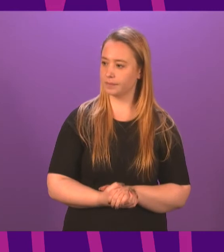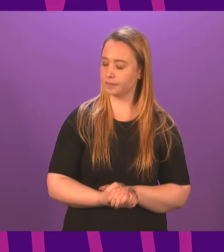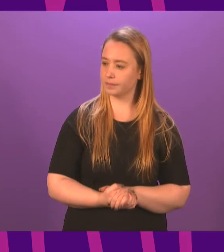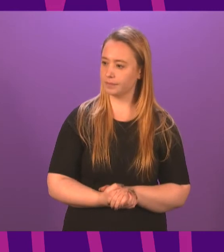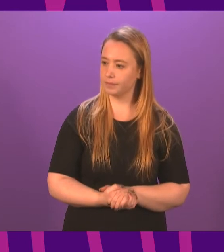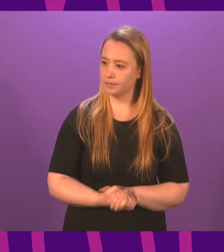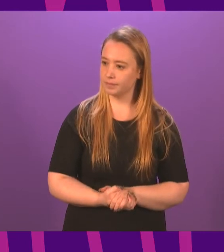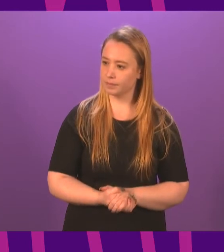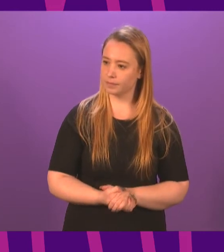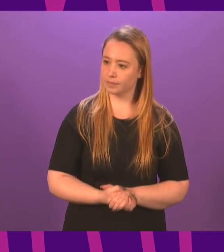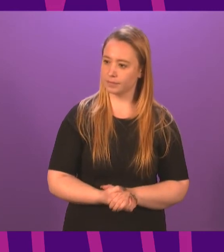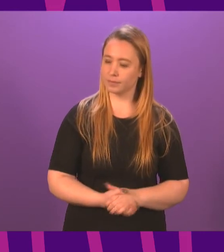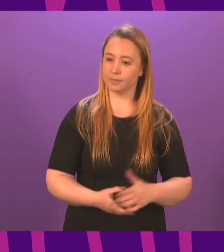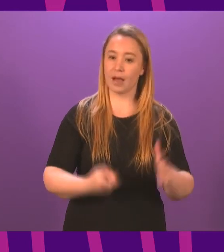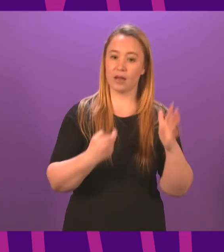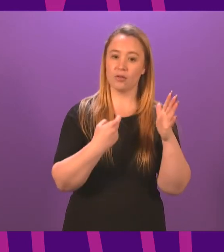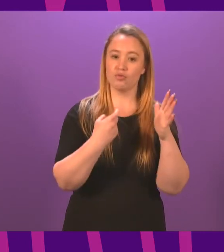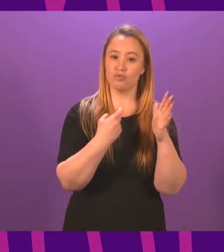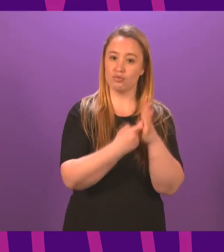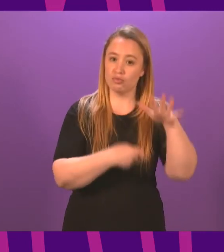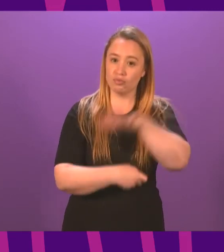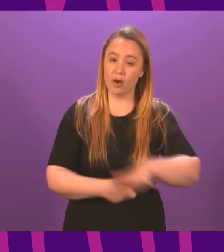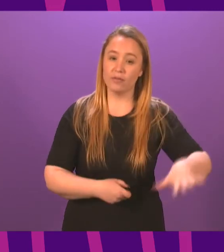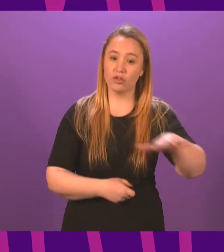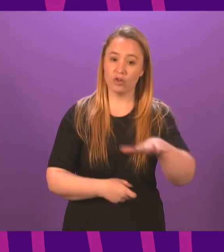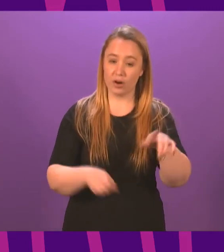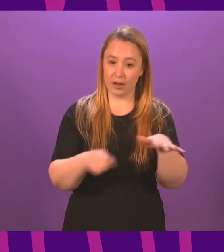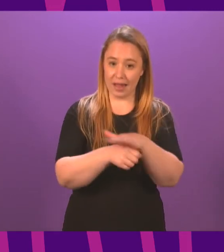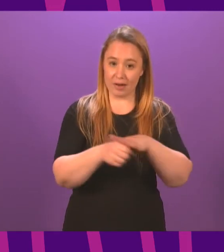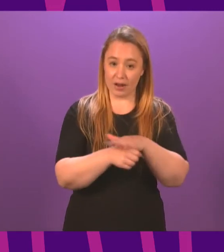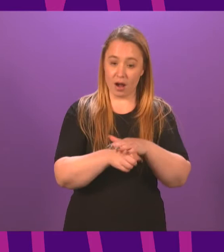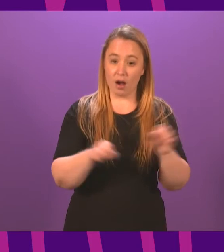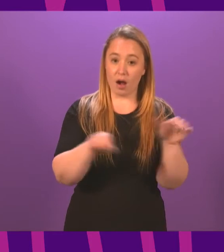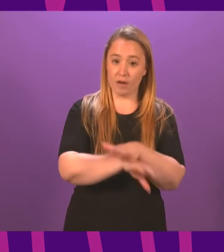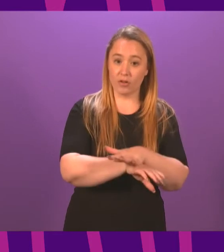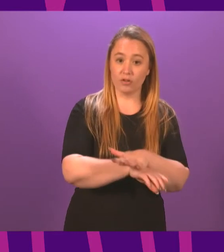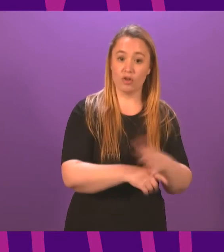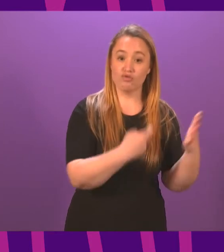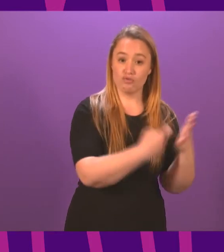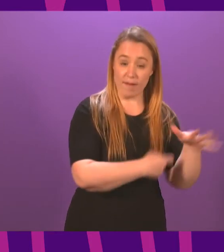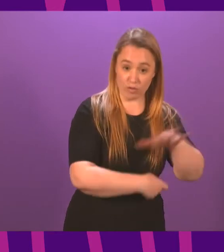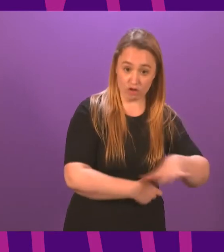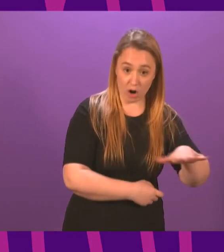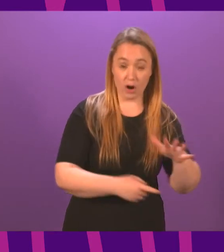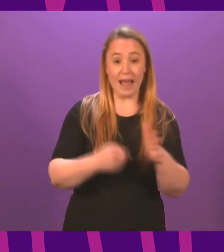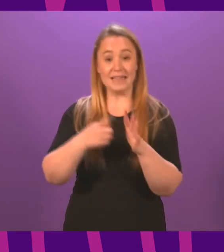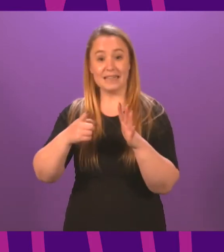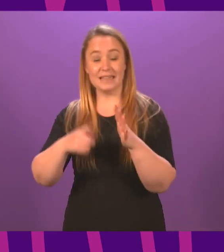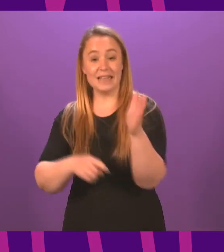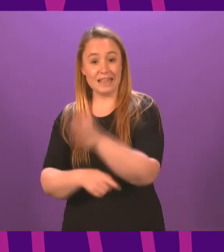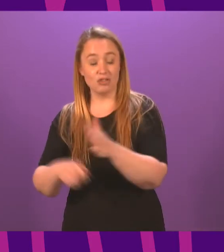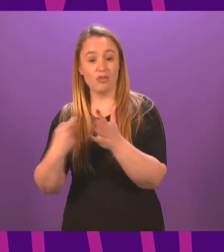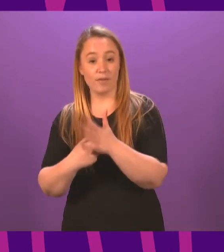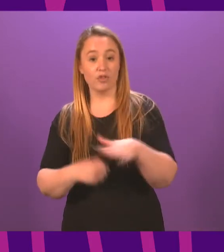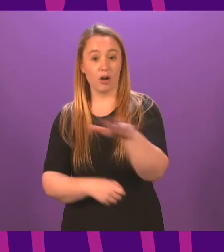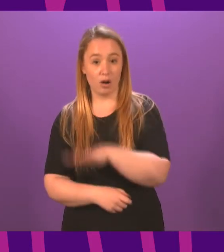Presiding Officer, my Renfrewshire South constituency overlaps parts of both Renfrewshire and East Renfrewshire, which in a little over 24